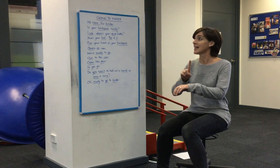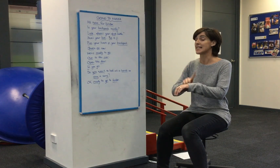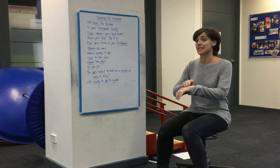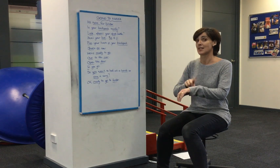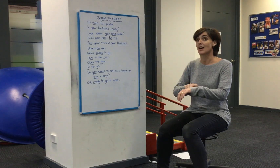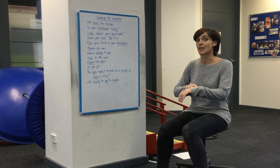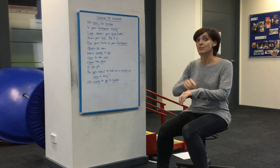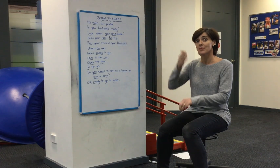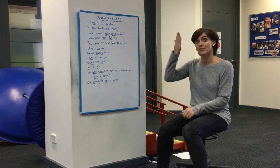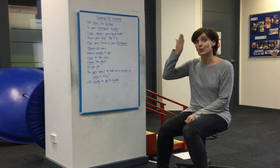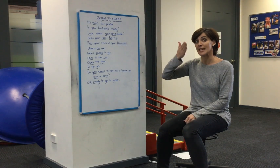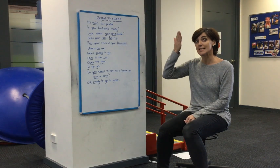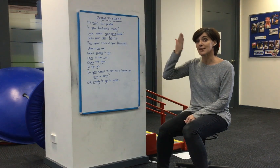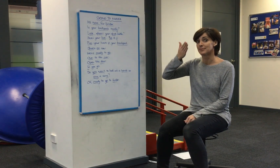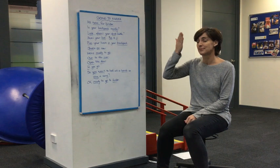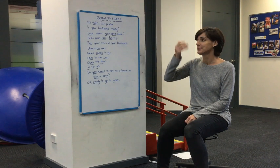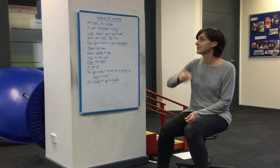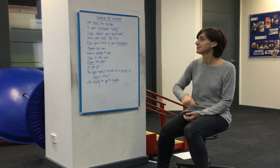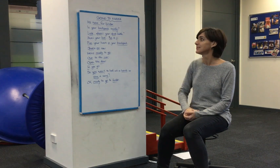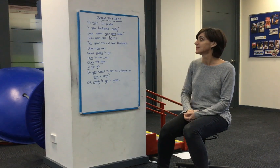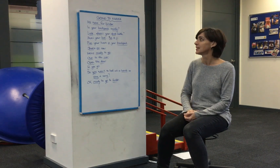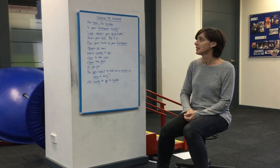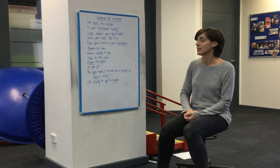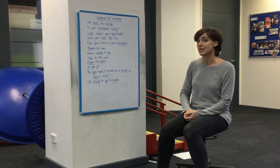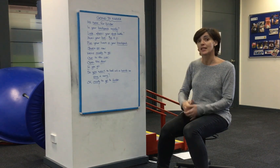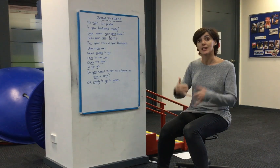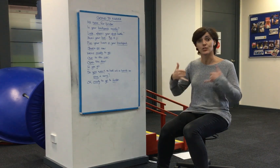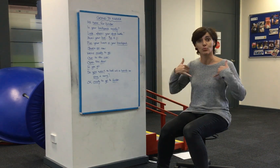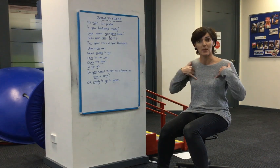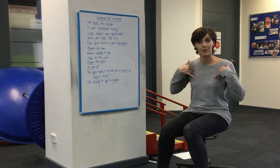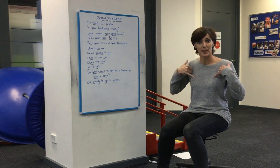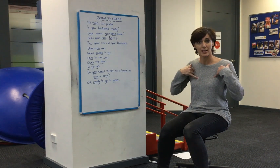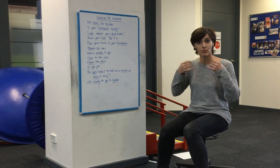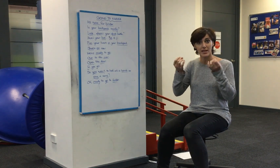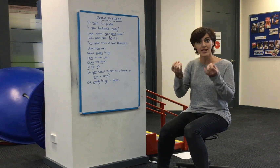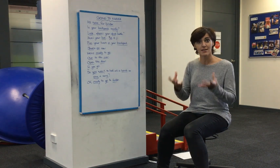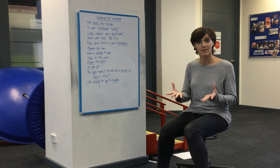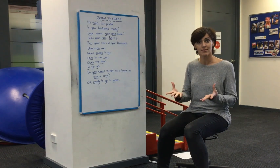It's time for kinder. Is your backpack ready?